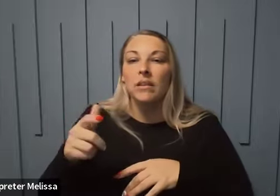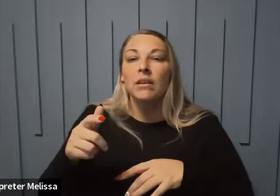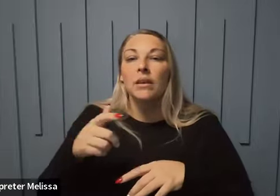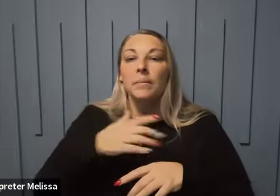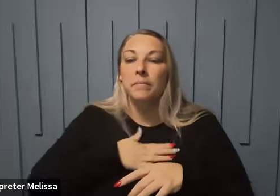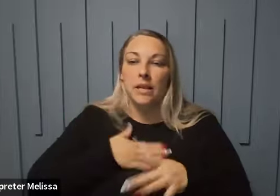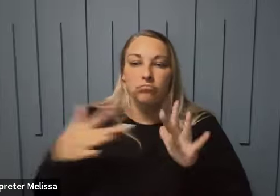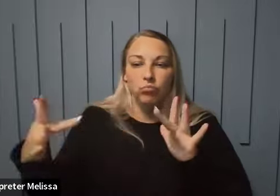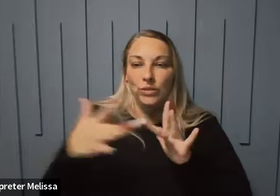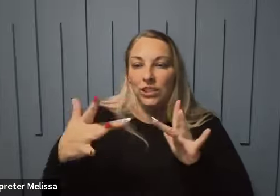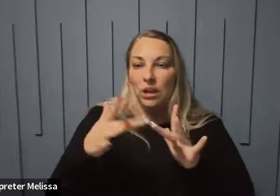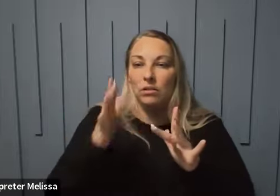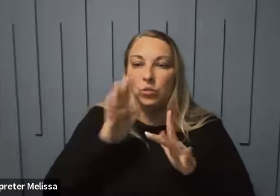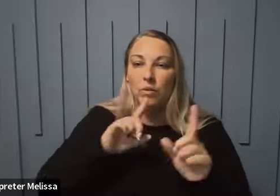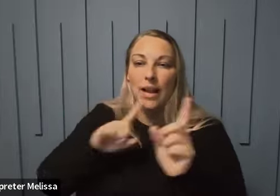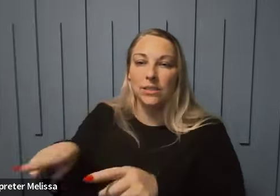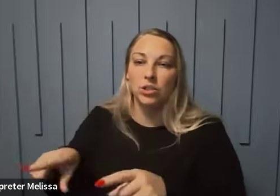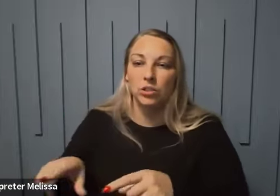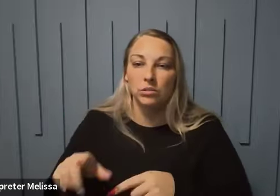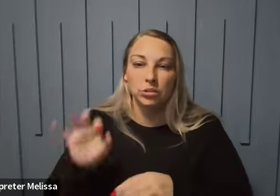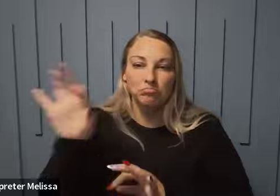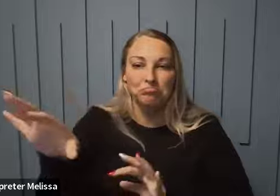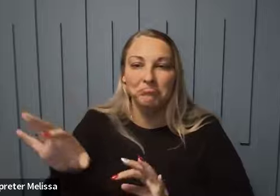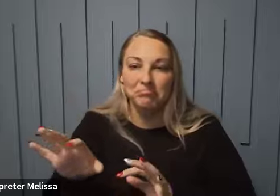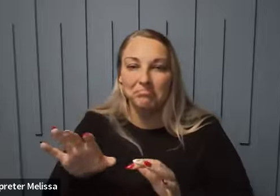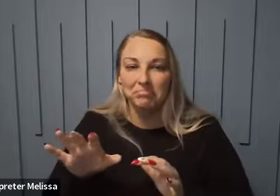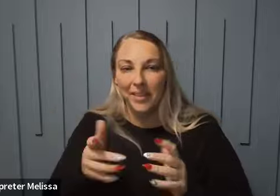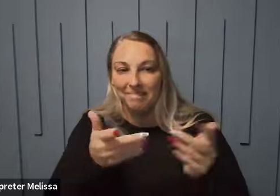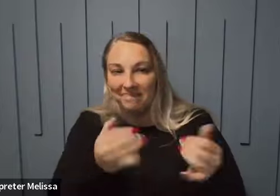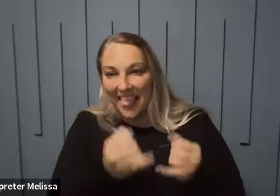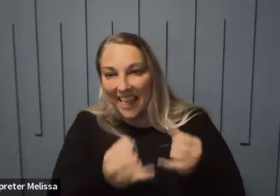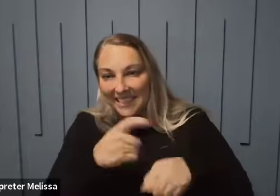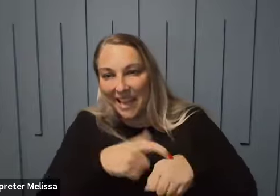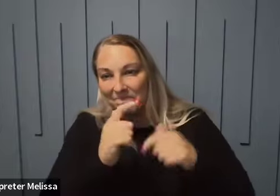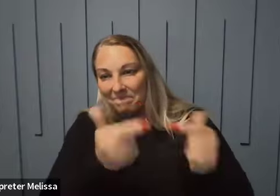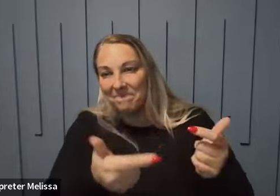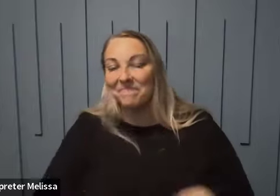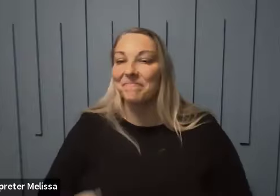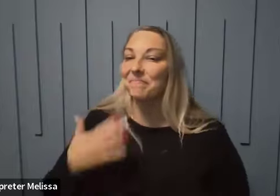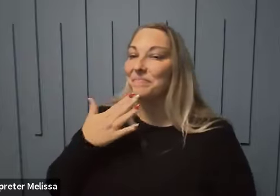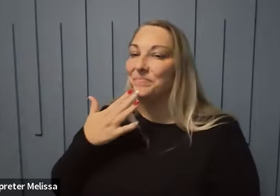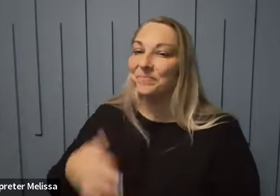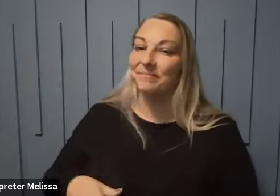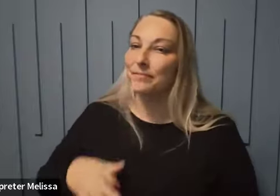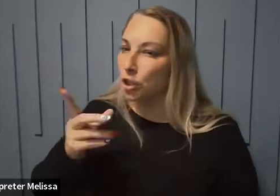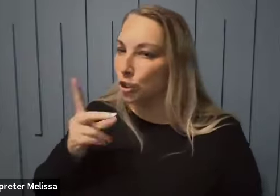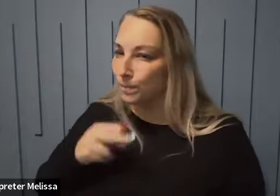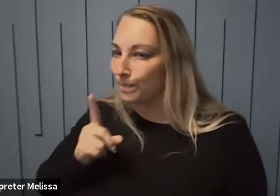free to reach out. We'll make sure that she gets those questions. I just want to throw them in there. Angela, the last bit of the time is yours. Thank you. Okay, stop